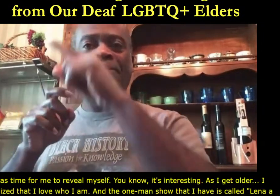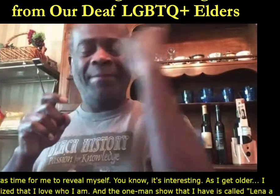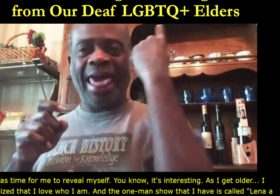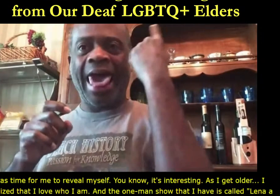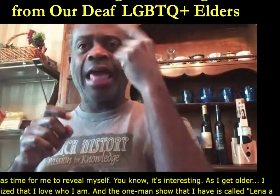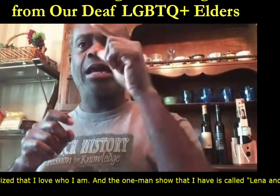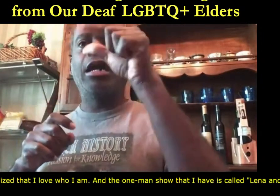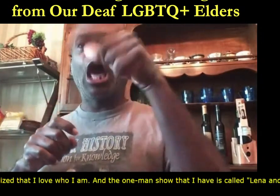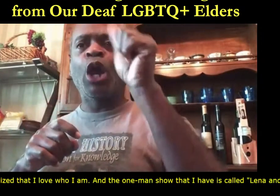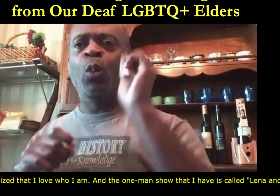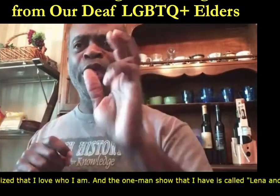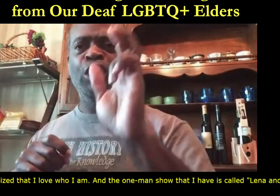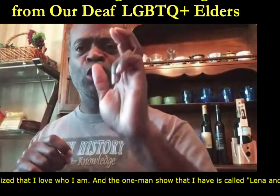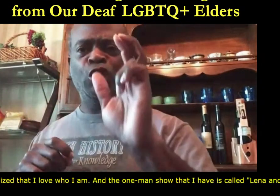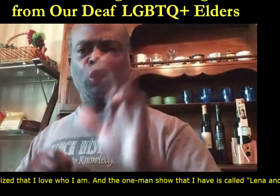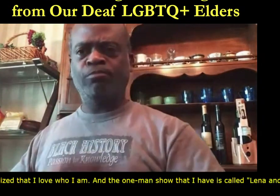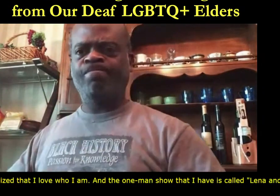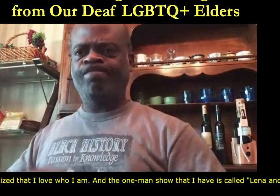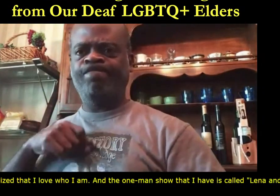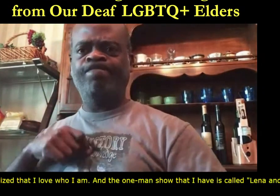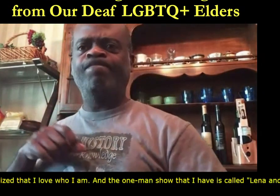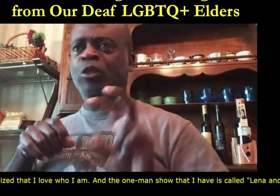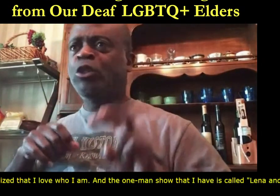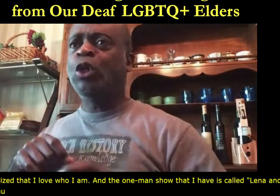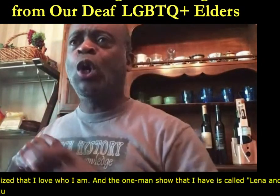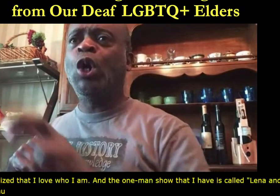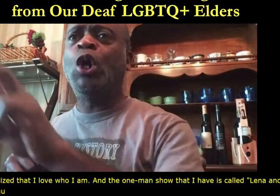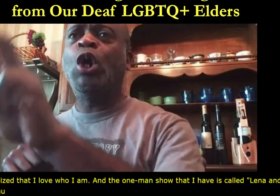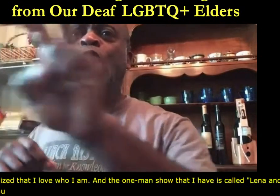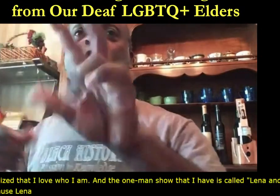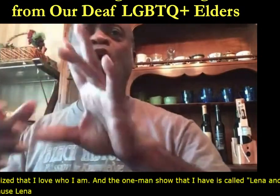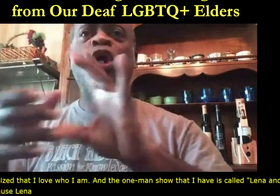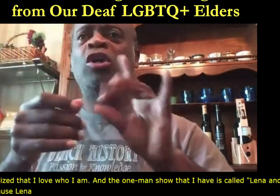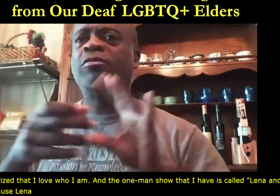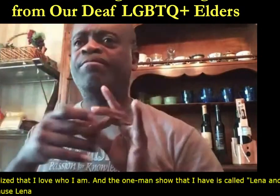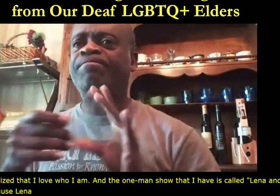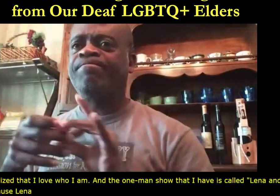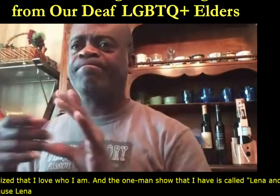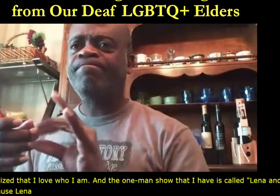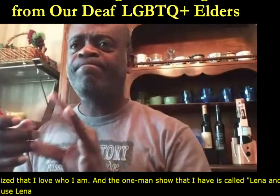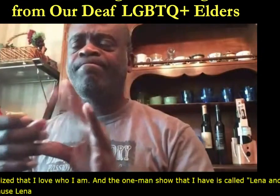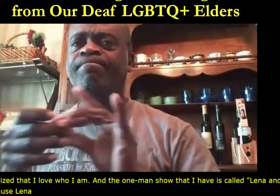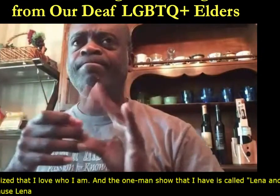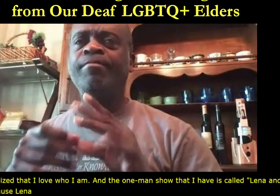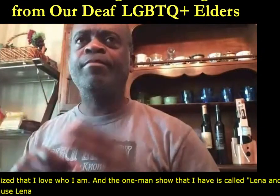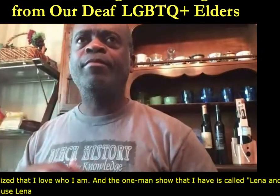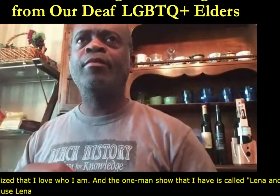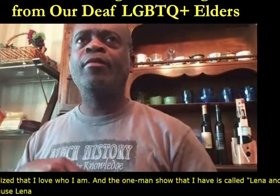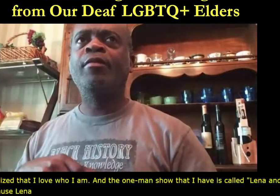let me be the black deaf queer person who i will i am